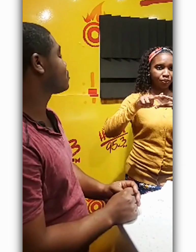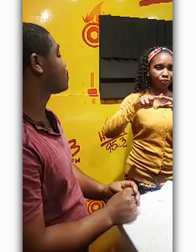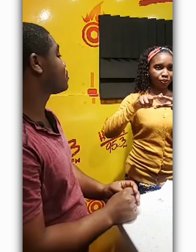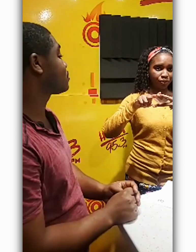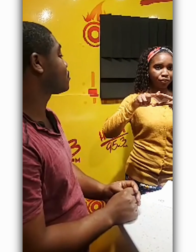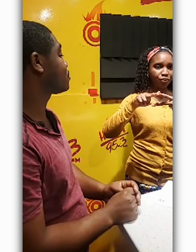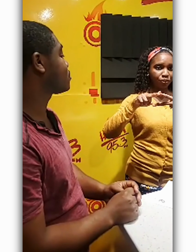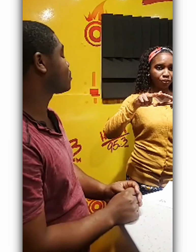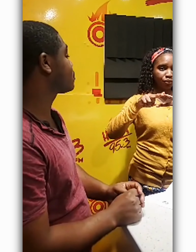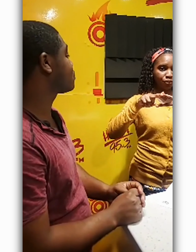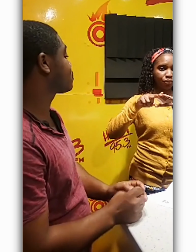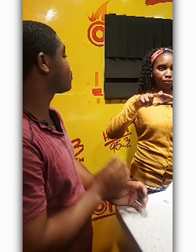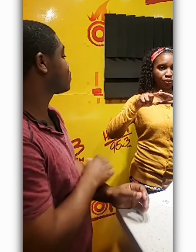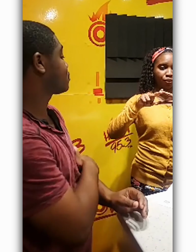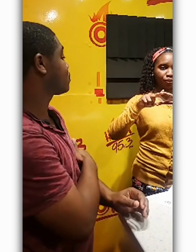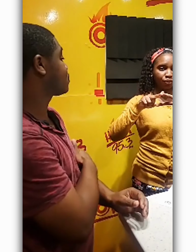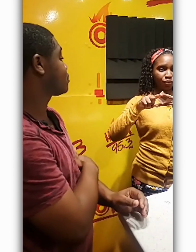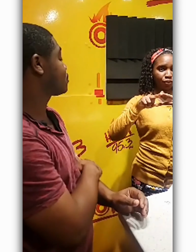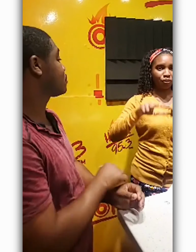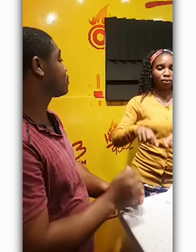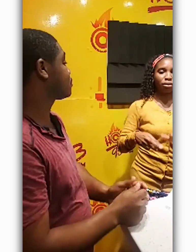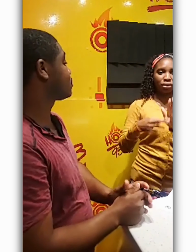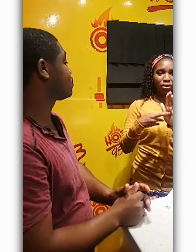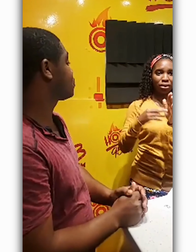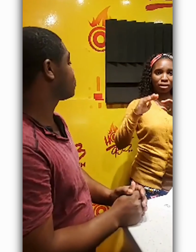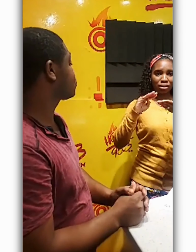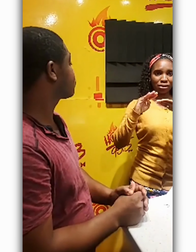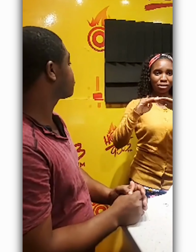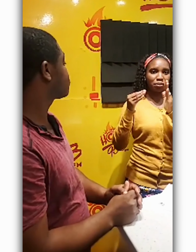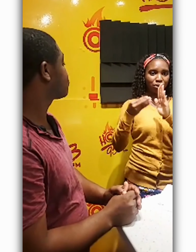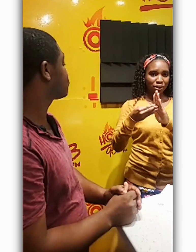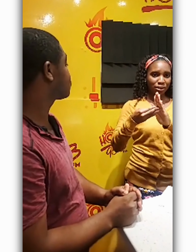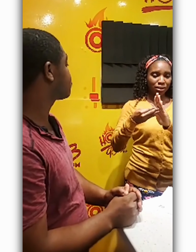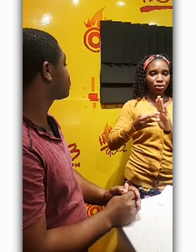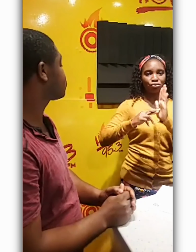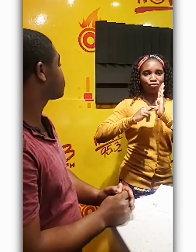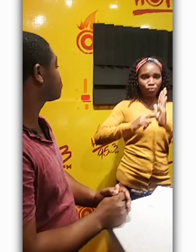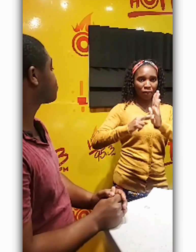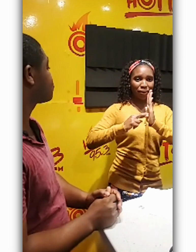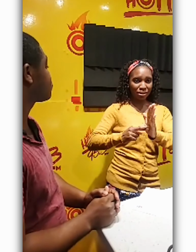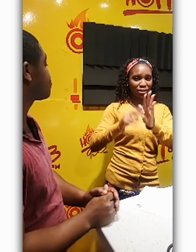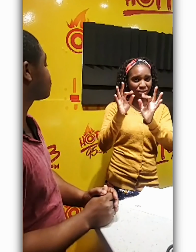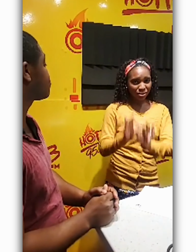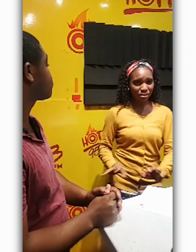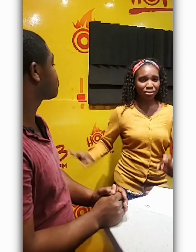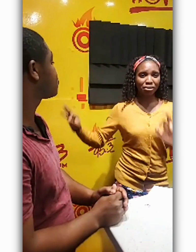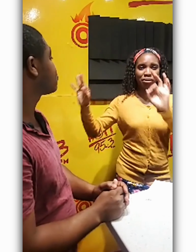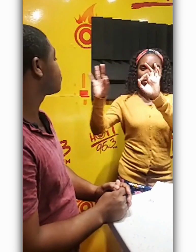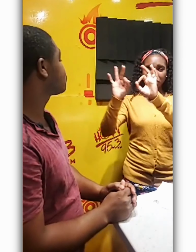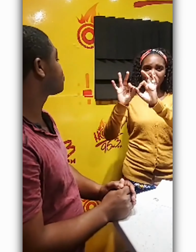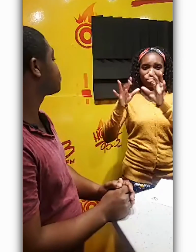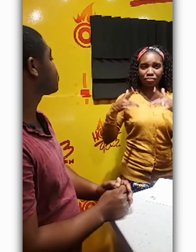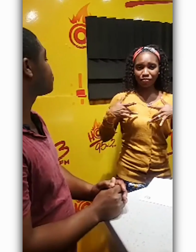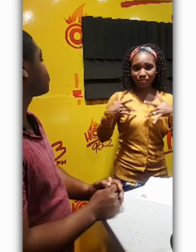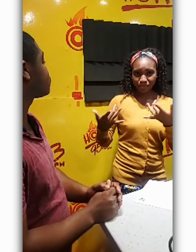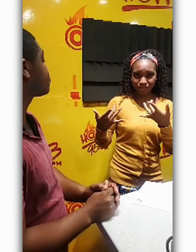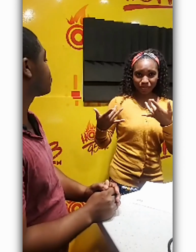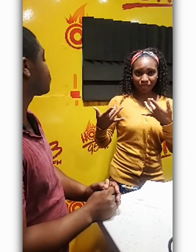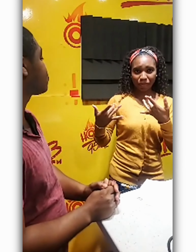representation from your community to you? And I mean in all areas. Right after this song, I want you to ponder this question and answer this question for